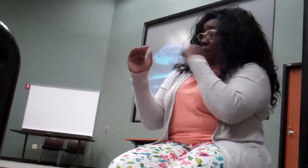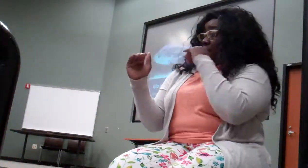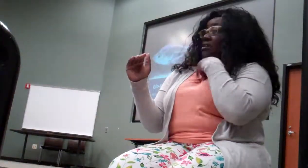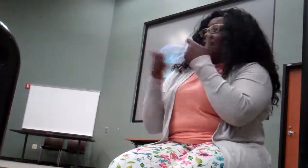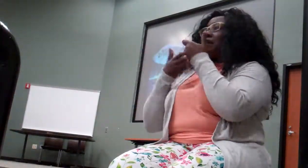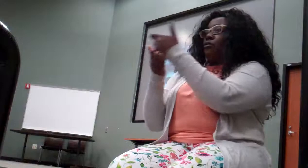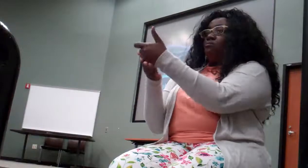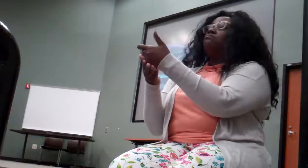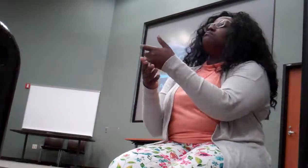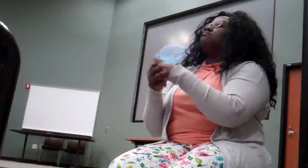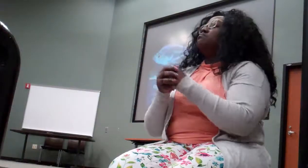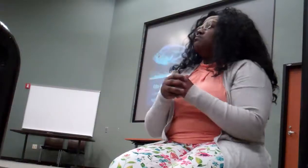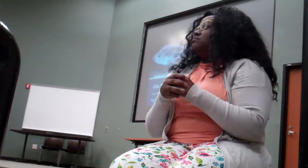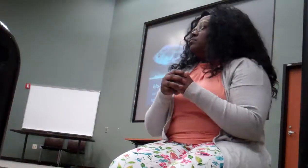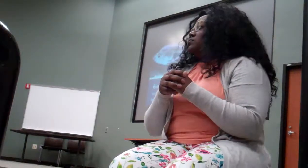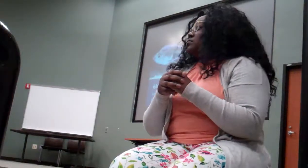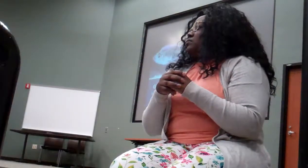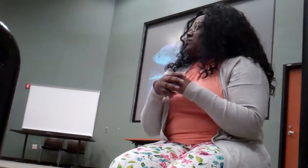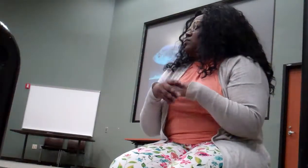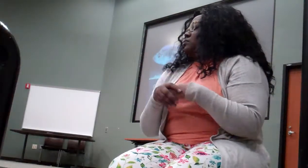that's available to you there.